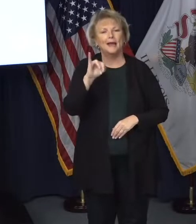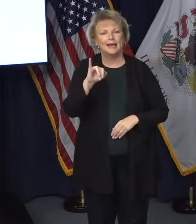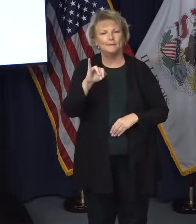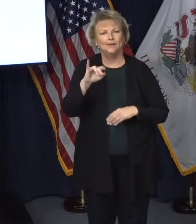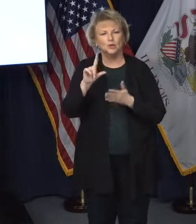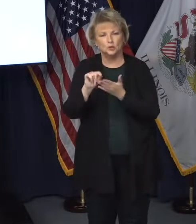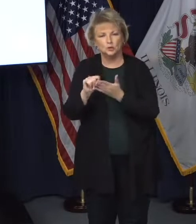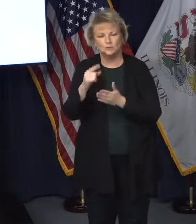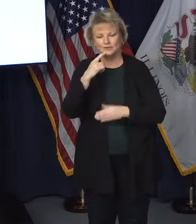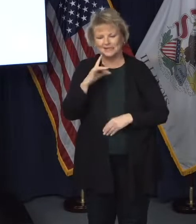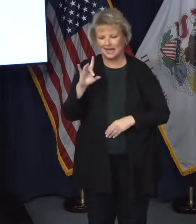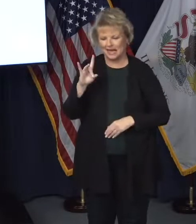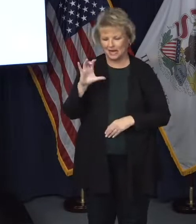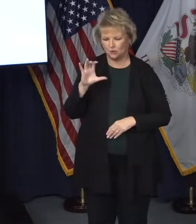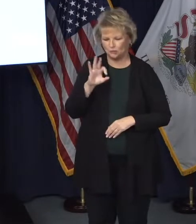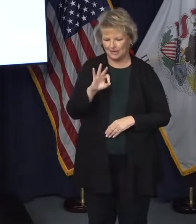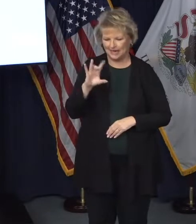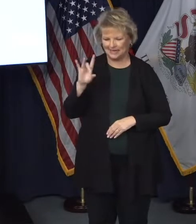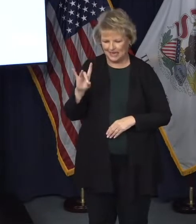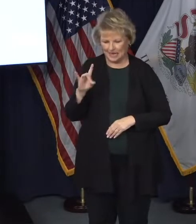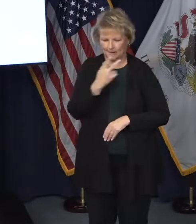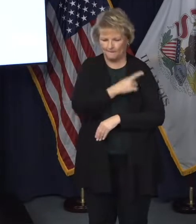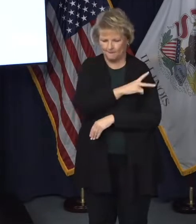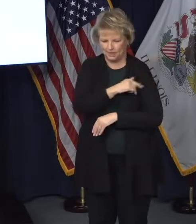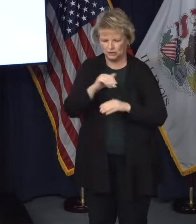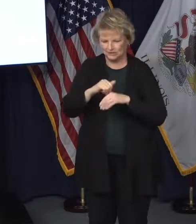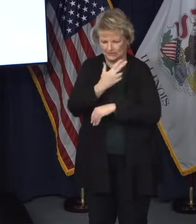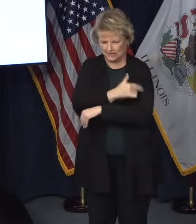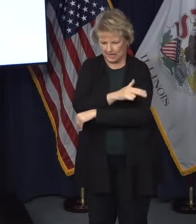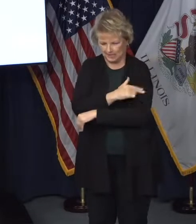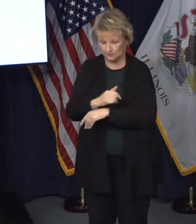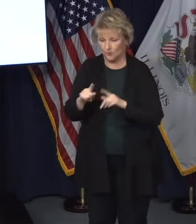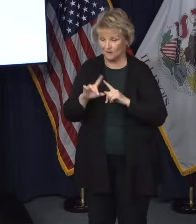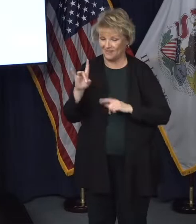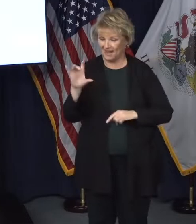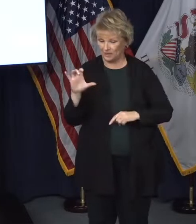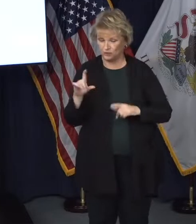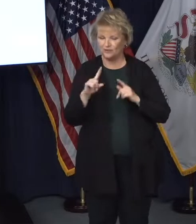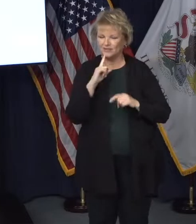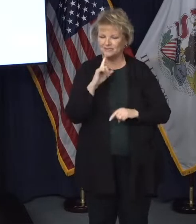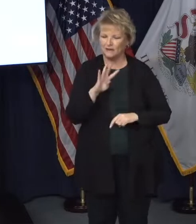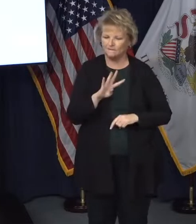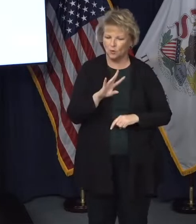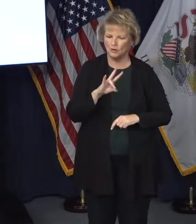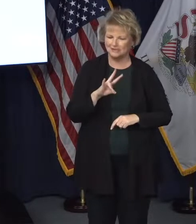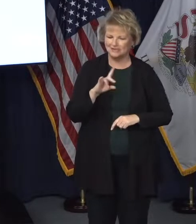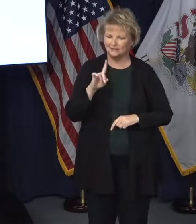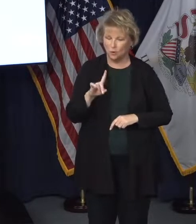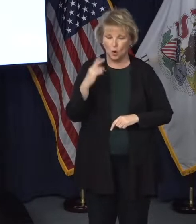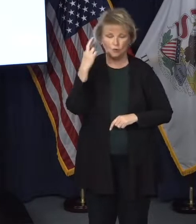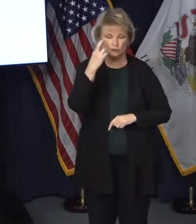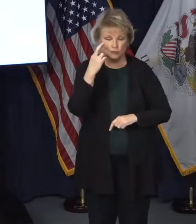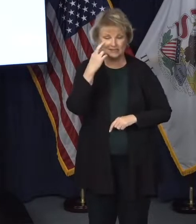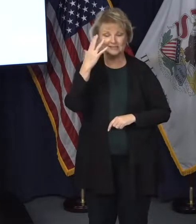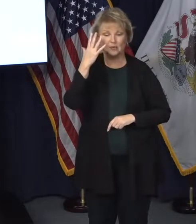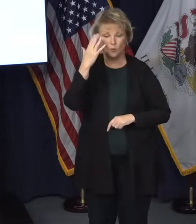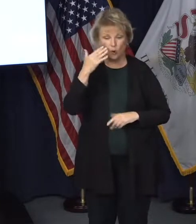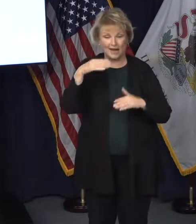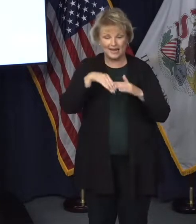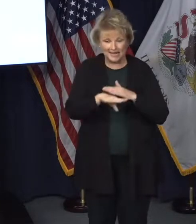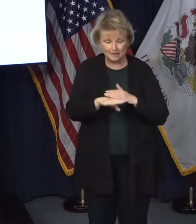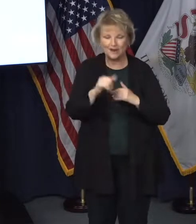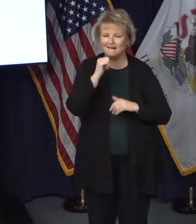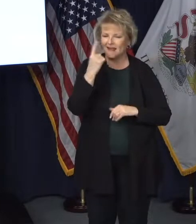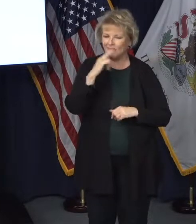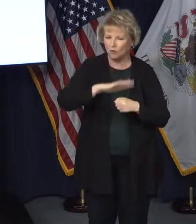had 898 patients at Miami's public hospital, and they found out that only 471 were admitted for other reasons, not